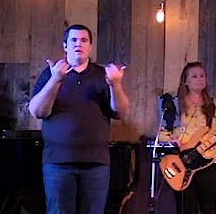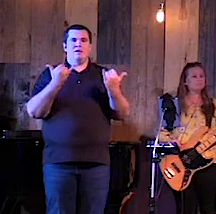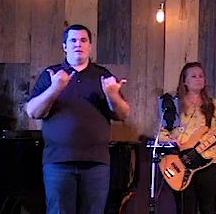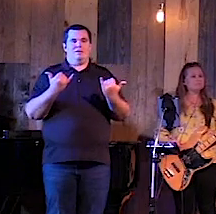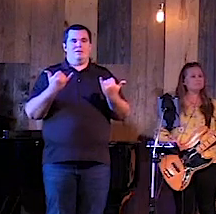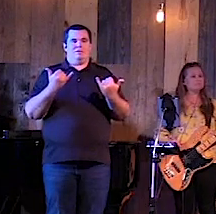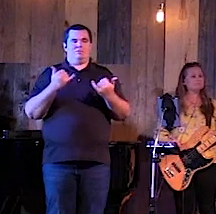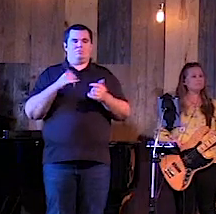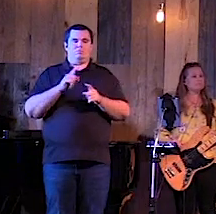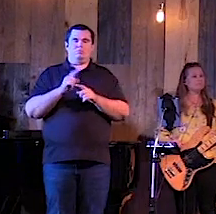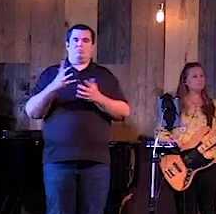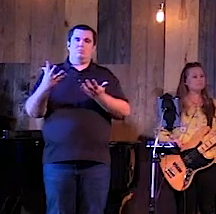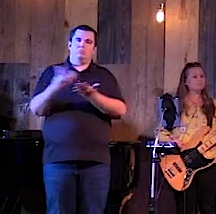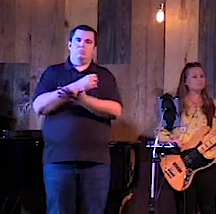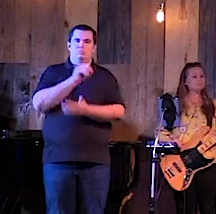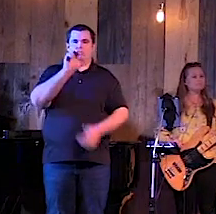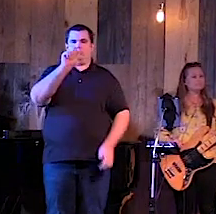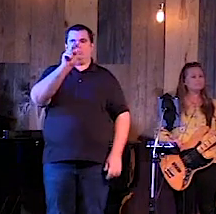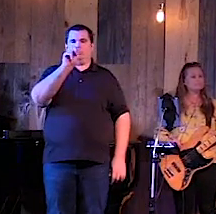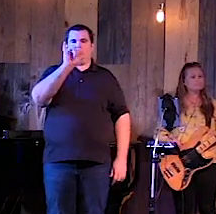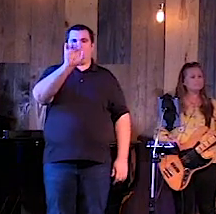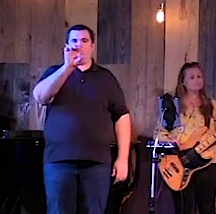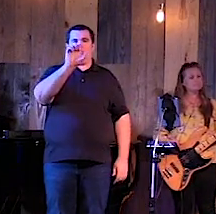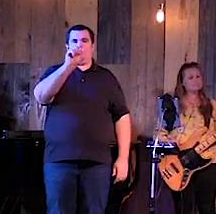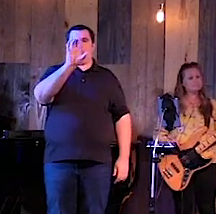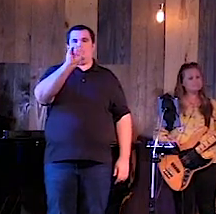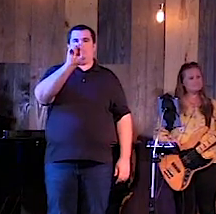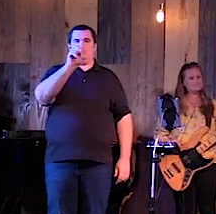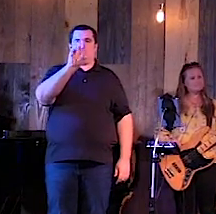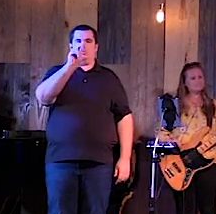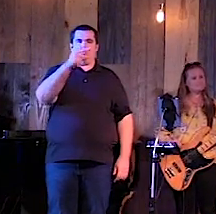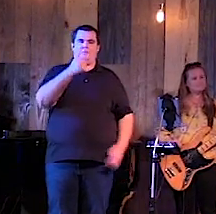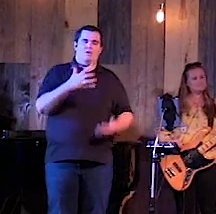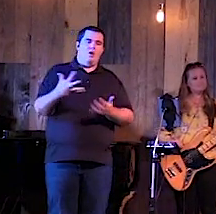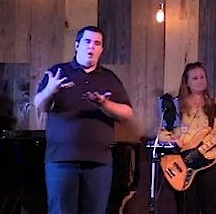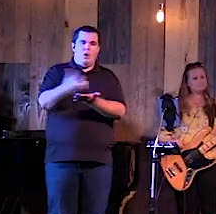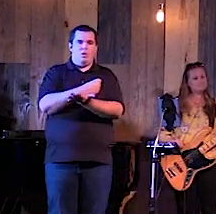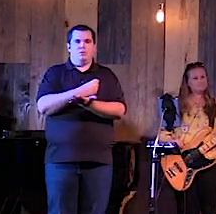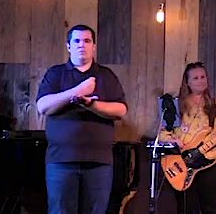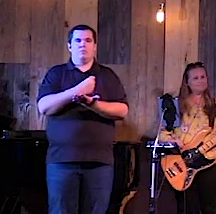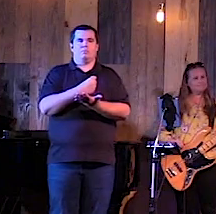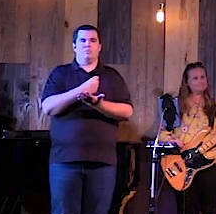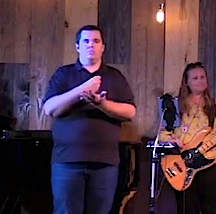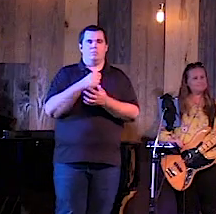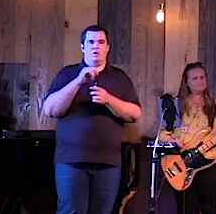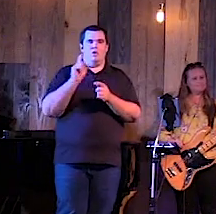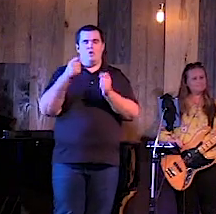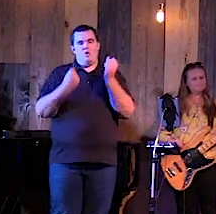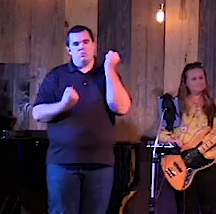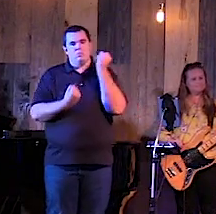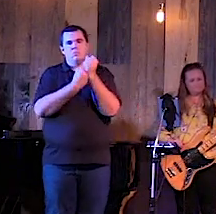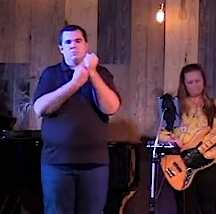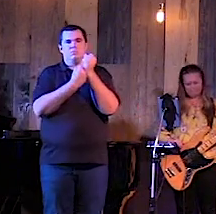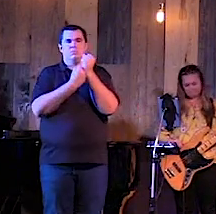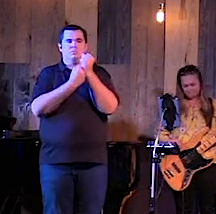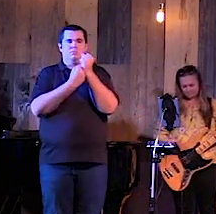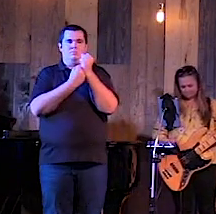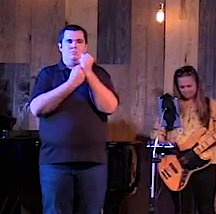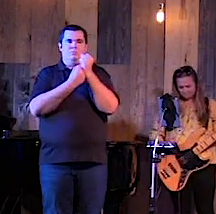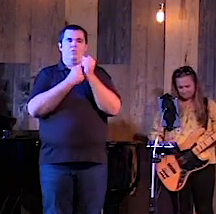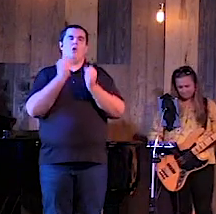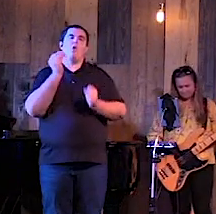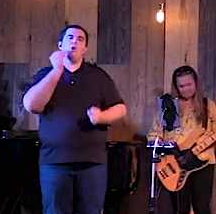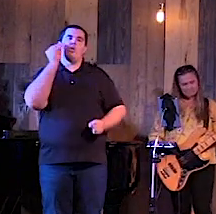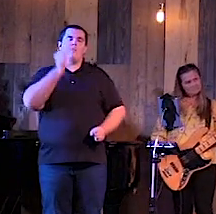of taking up our Annie Armstrong Easter offering. The Annie Armstrong Easter offering goes to support